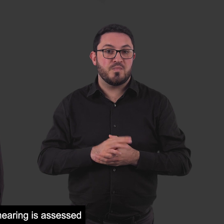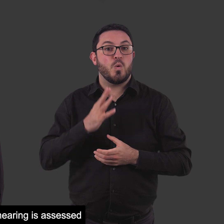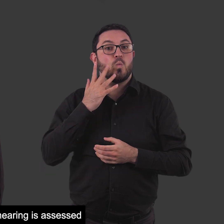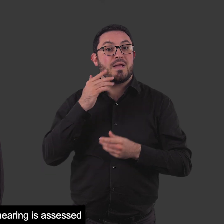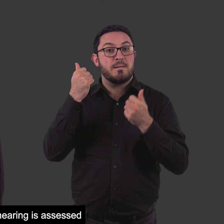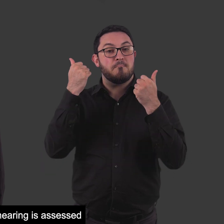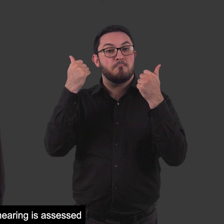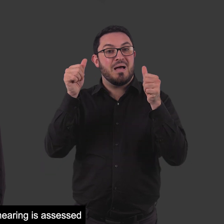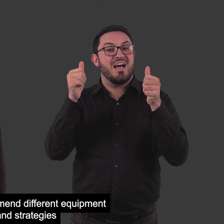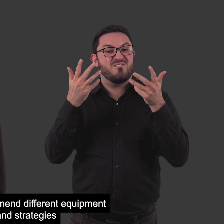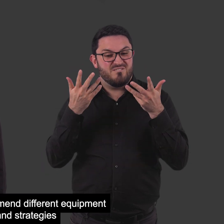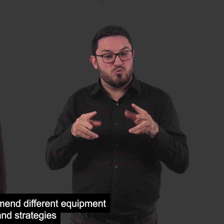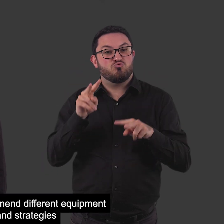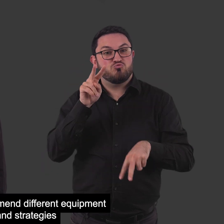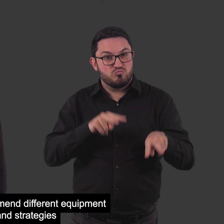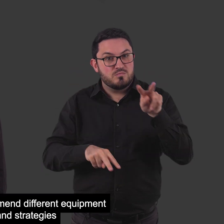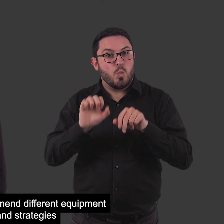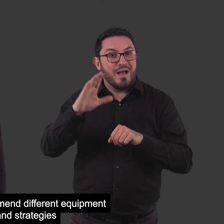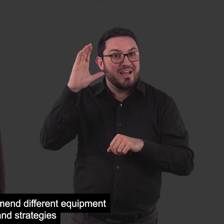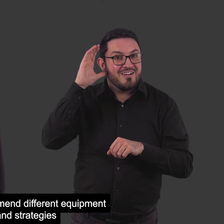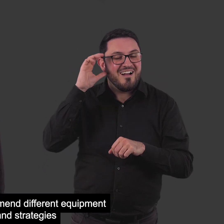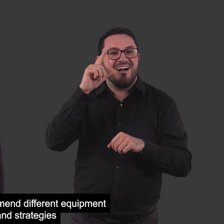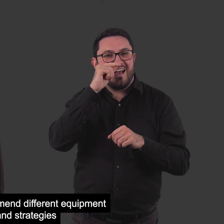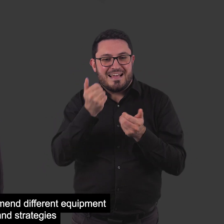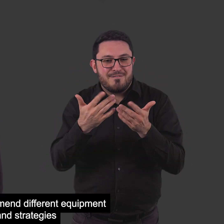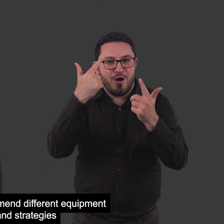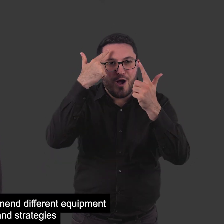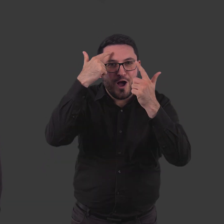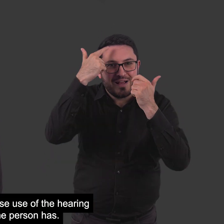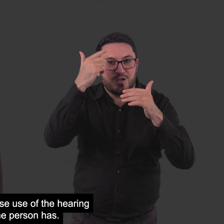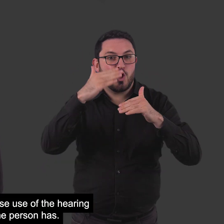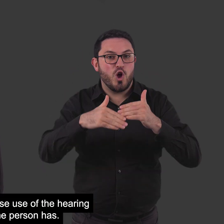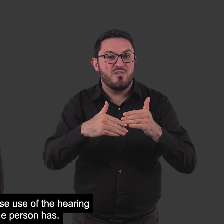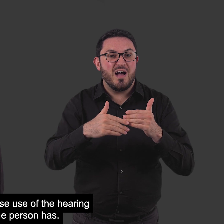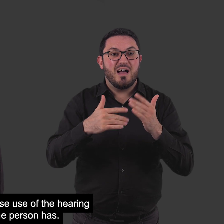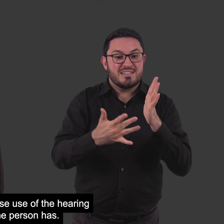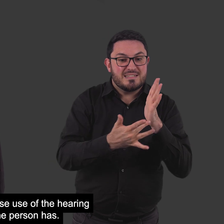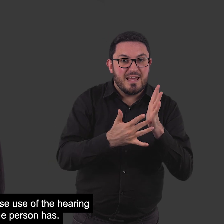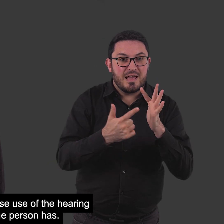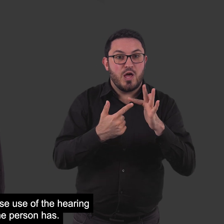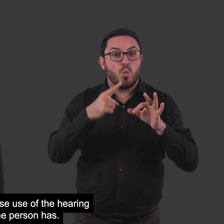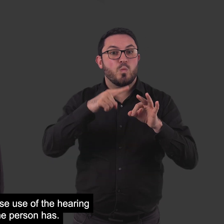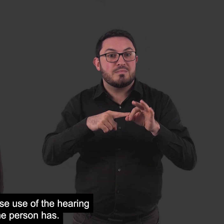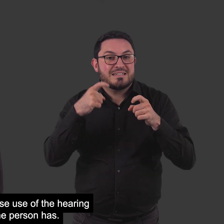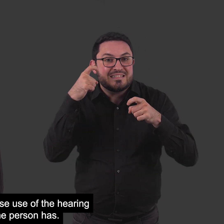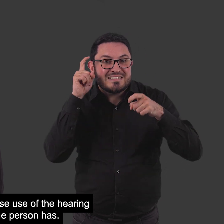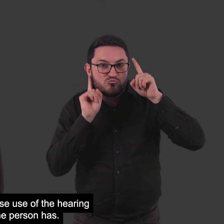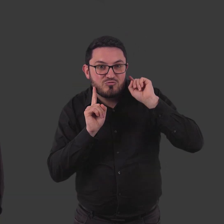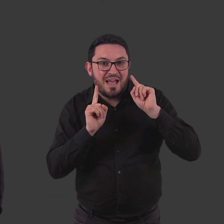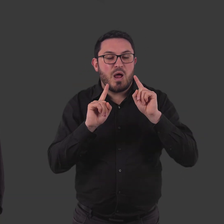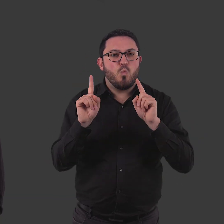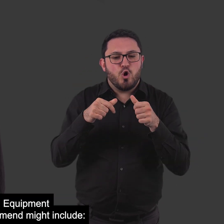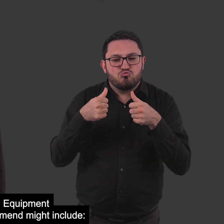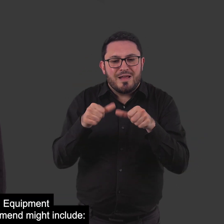Once hearing is assessed, I can recommend different equipment and strategies to optimise use of the hearing the person